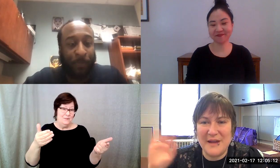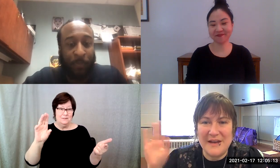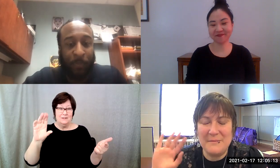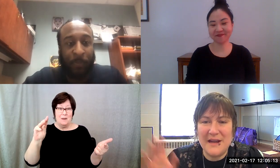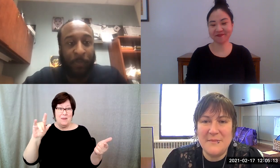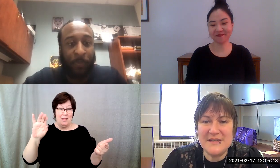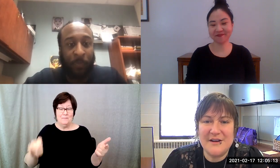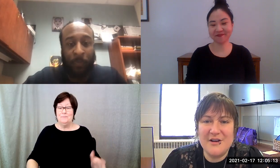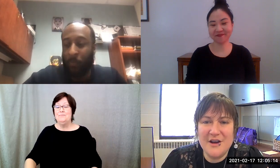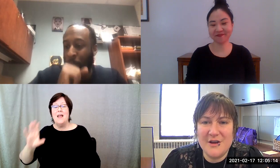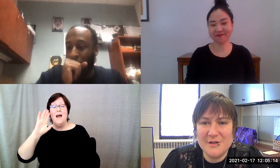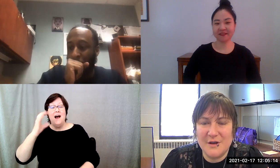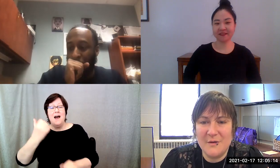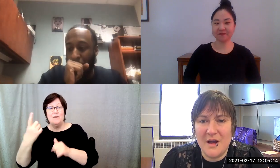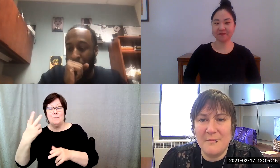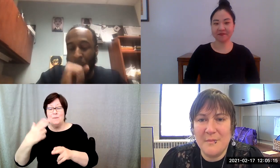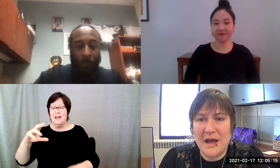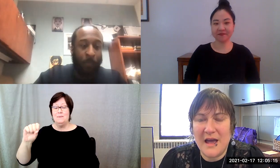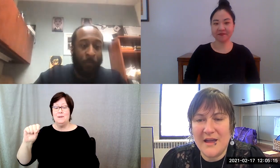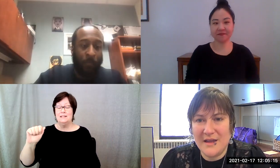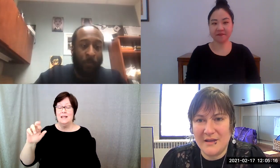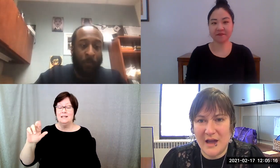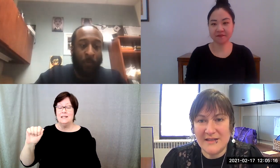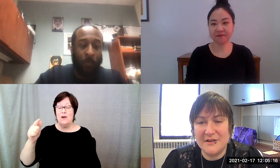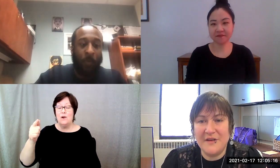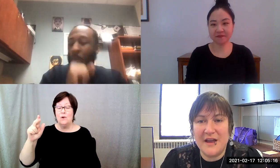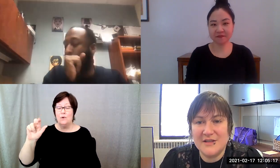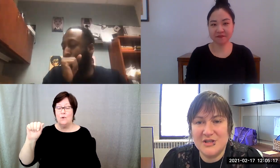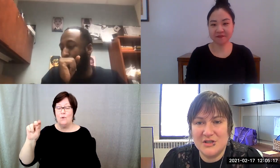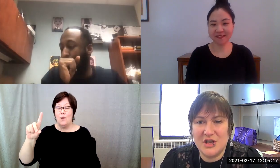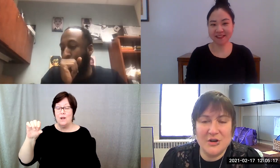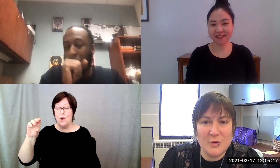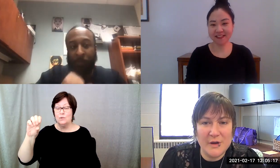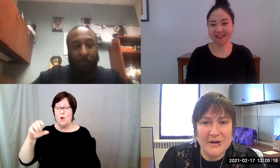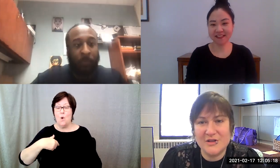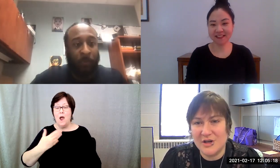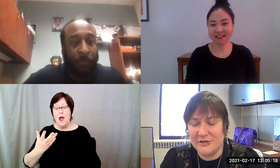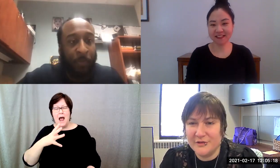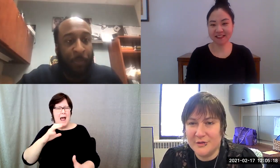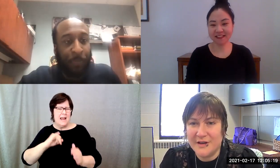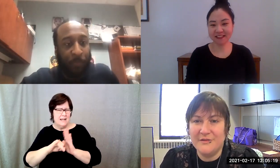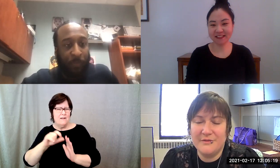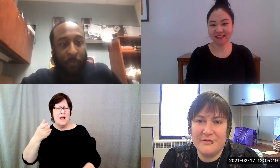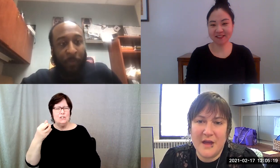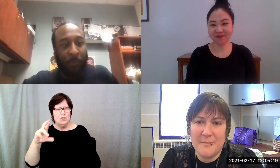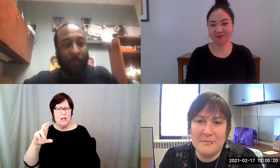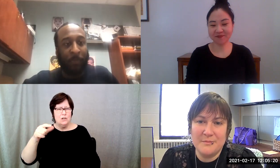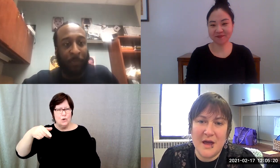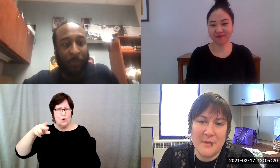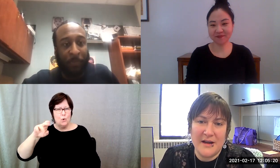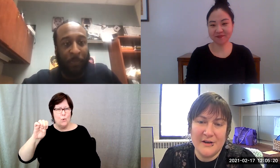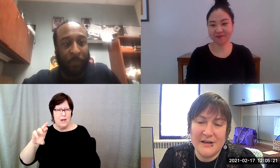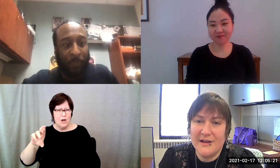Hi, everybody. My name is Sarah Gaudioso. I identify as genderqueer, gender fluid,